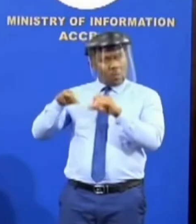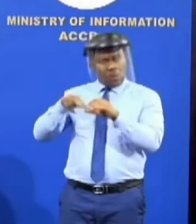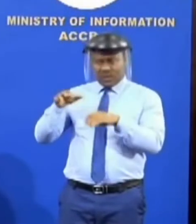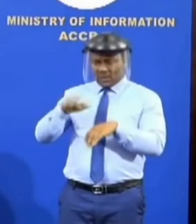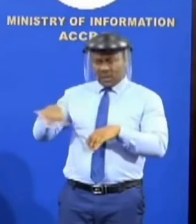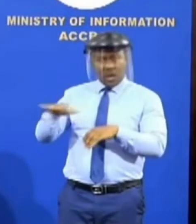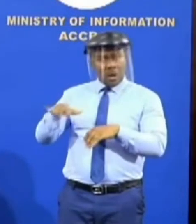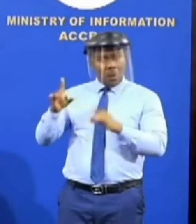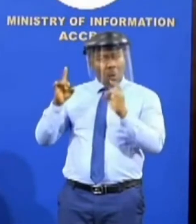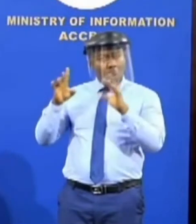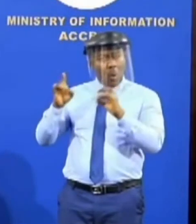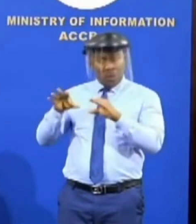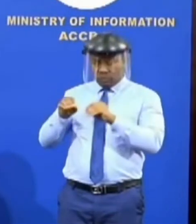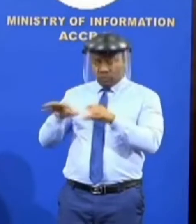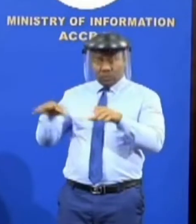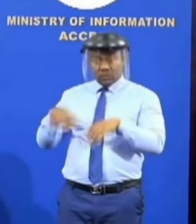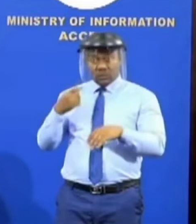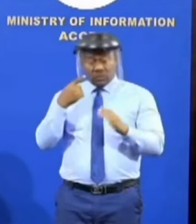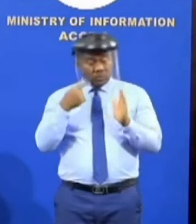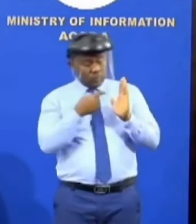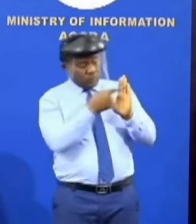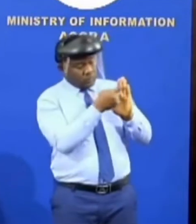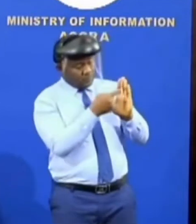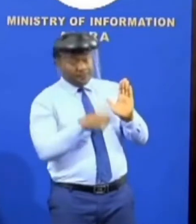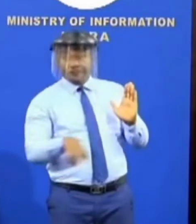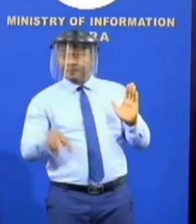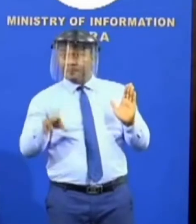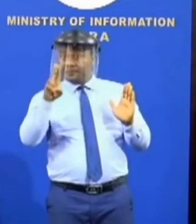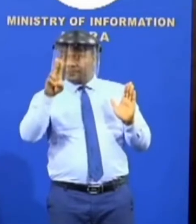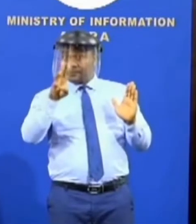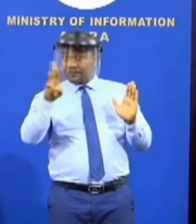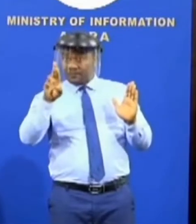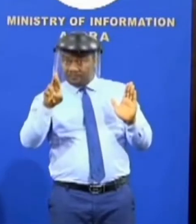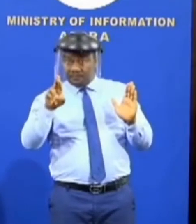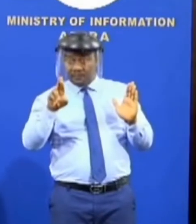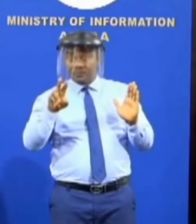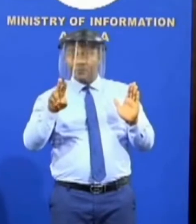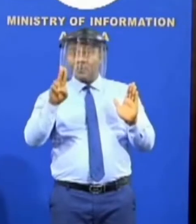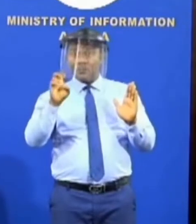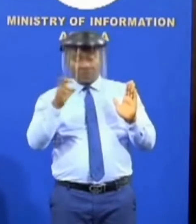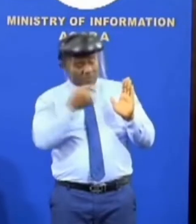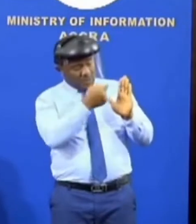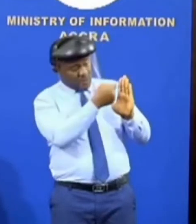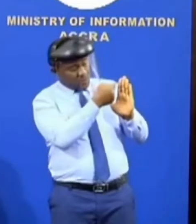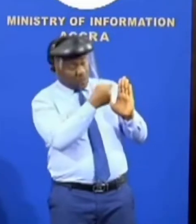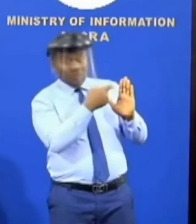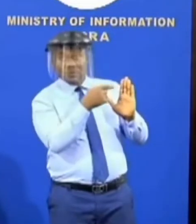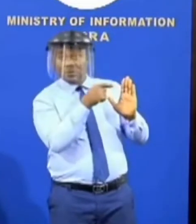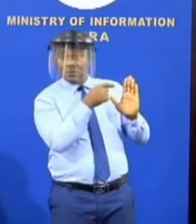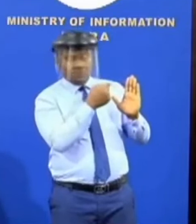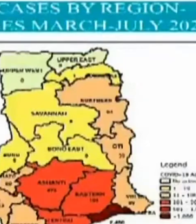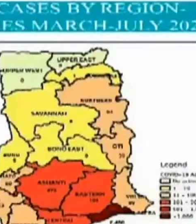cases. You can see that Upper West, Upper East has no active case.